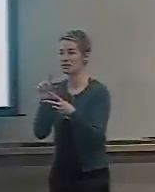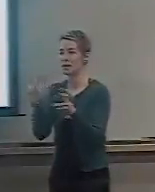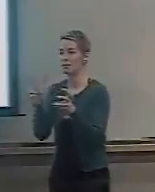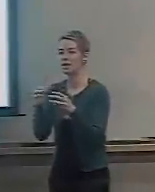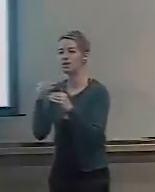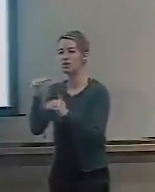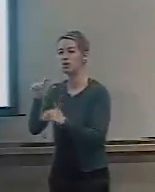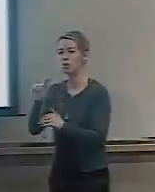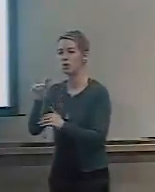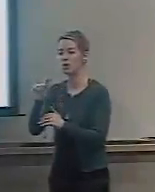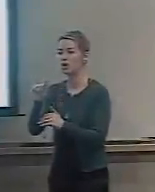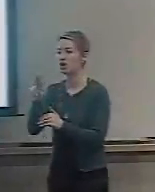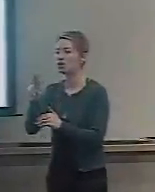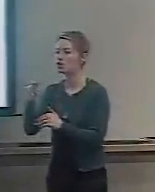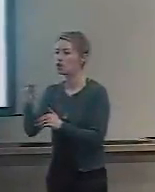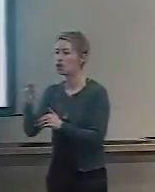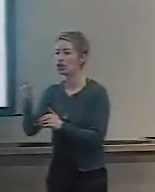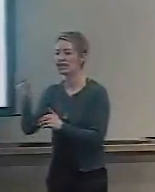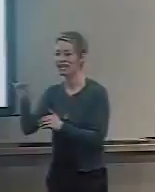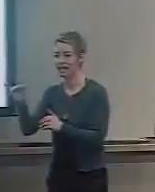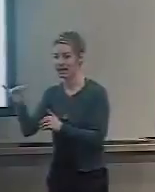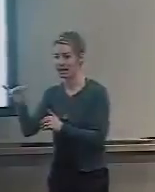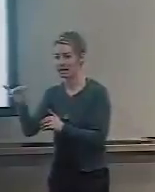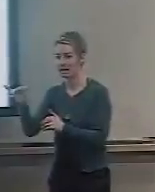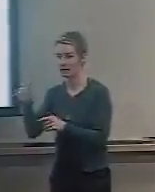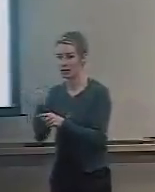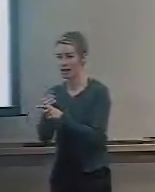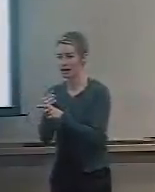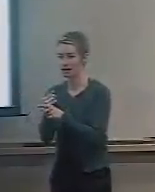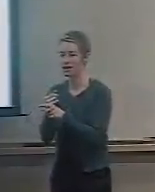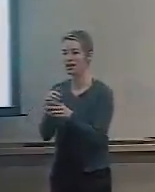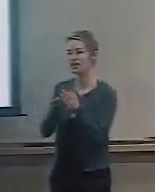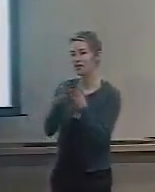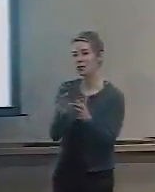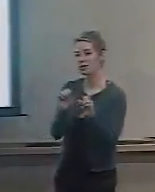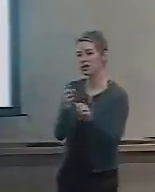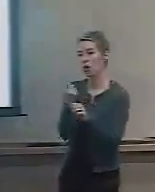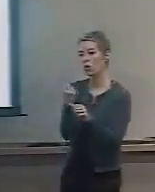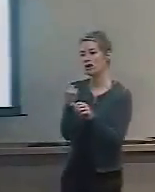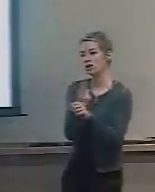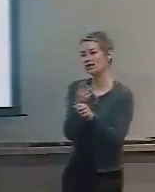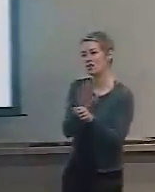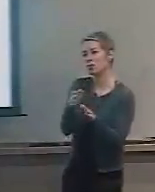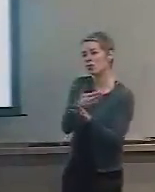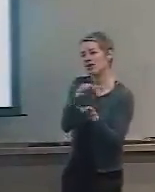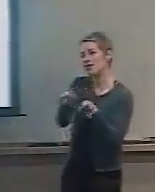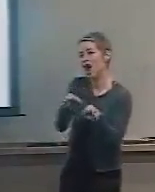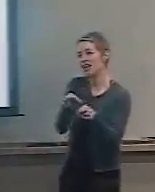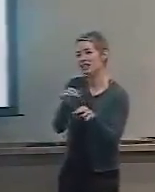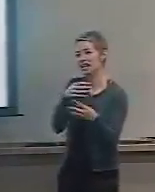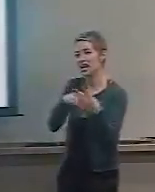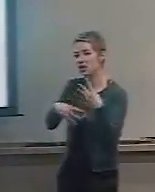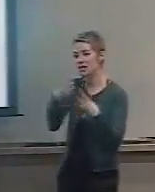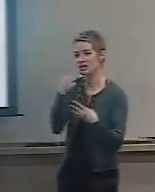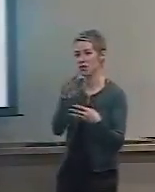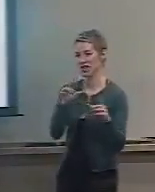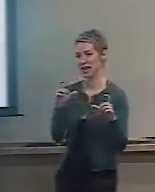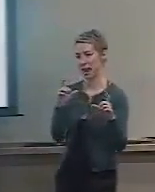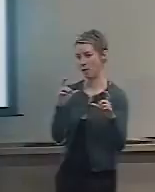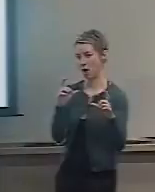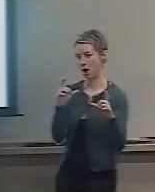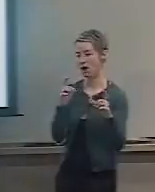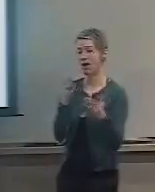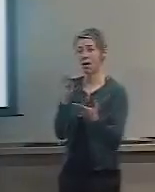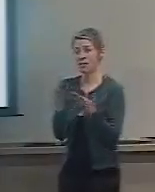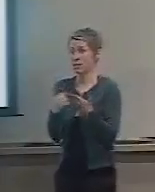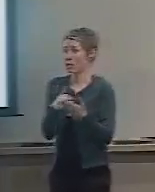So developers can only use their predefined interfaces for the camera. Now maybe we don't know about some other things that